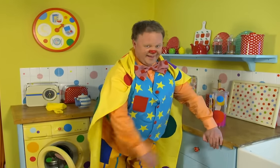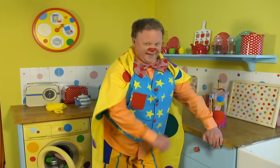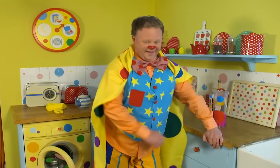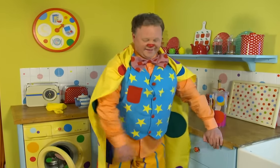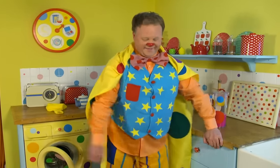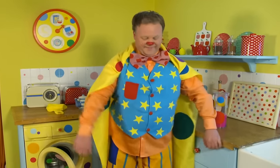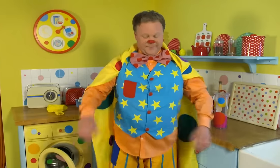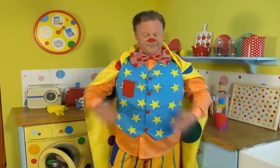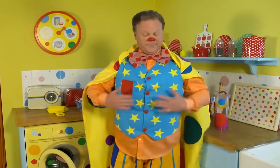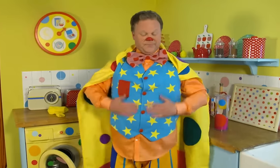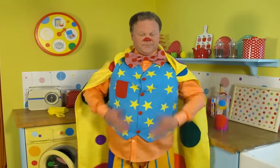Yes.